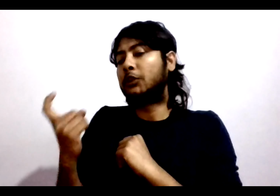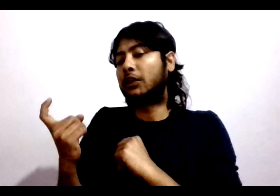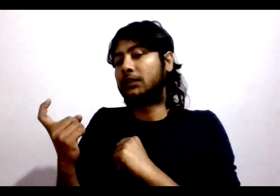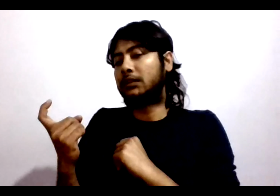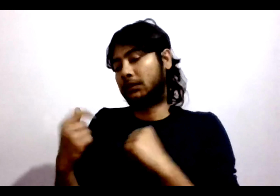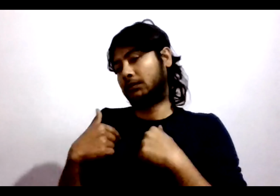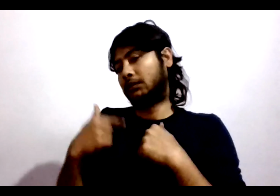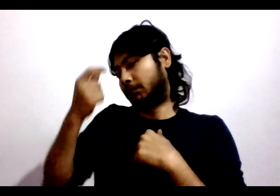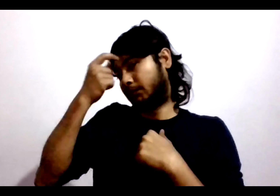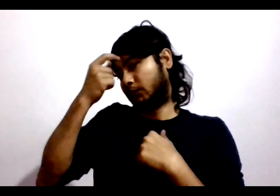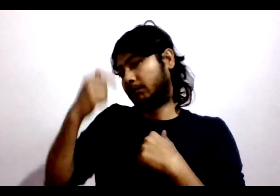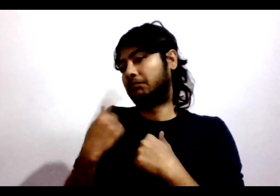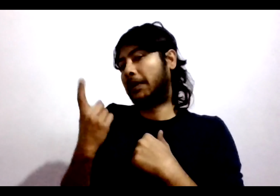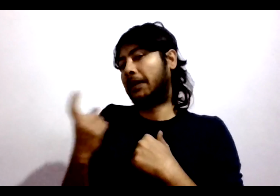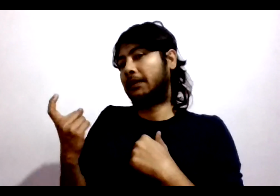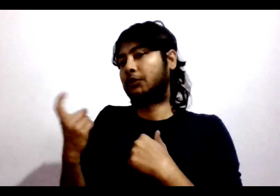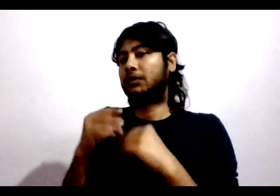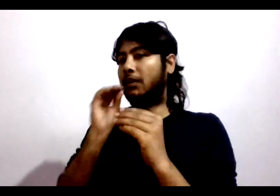but